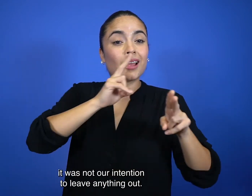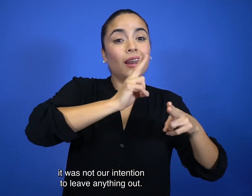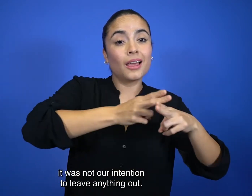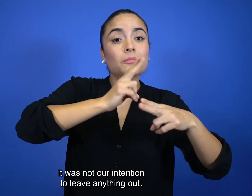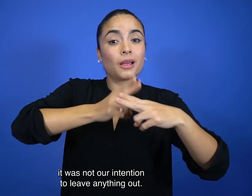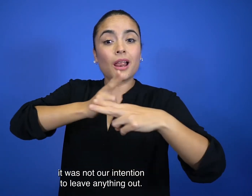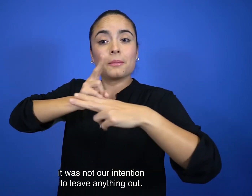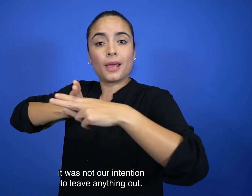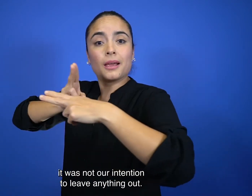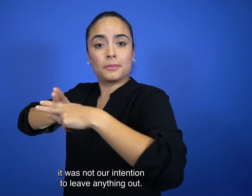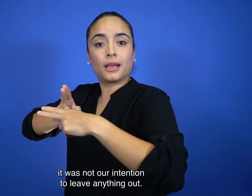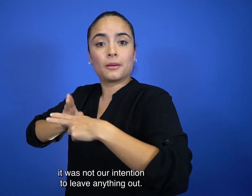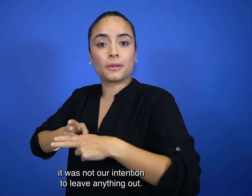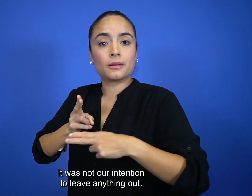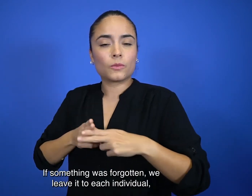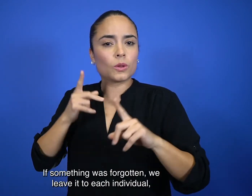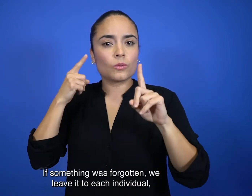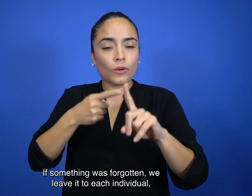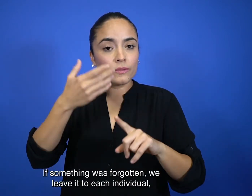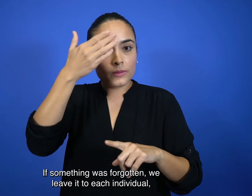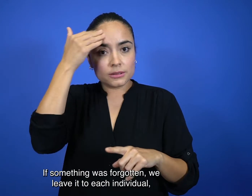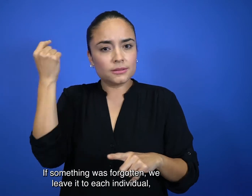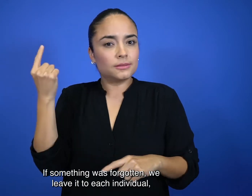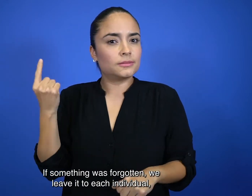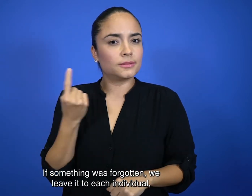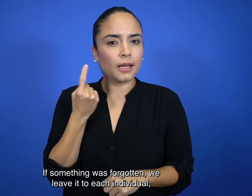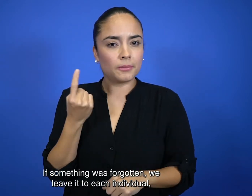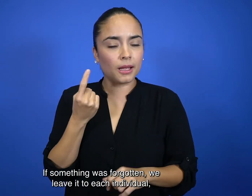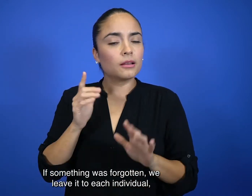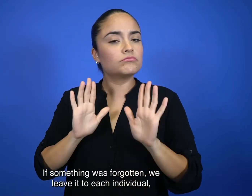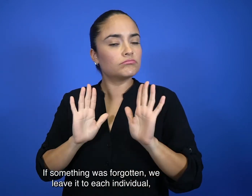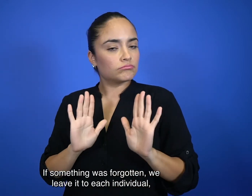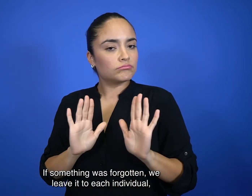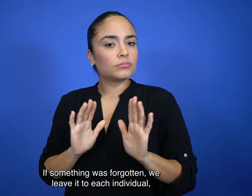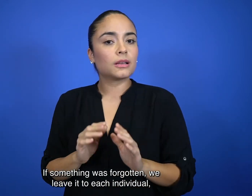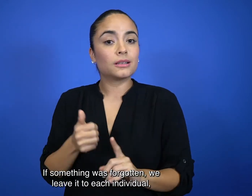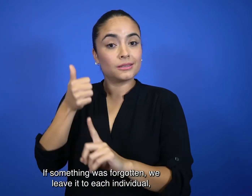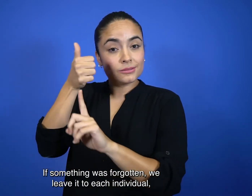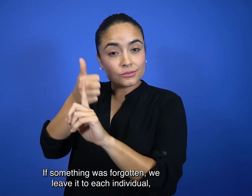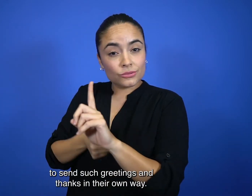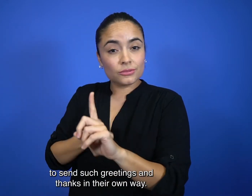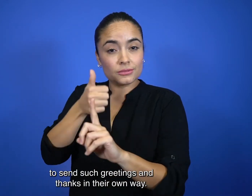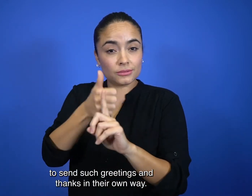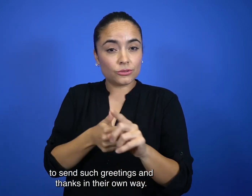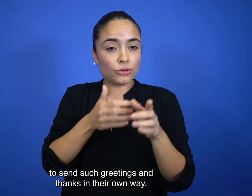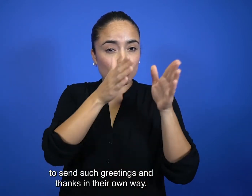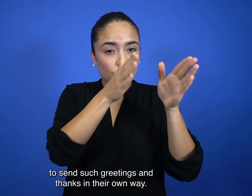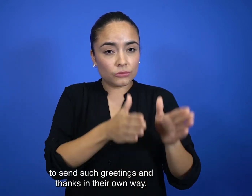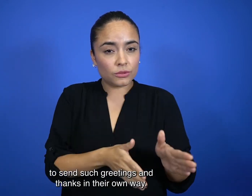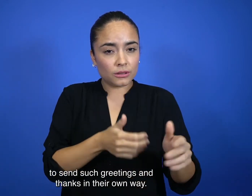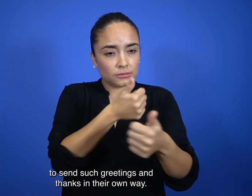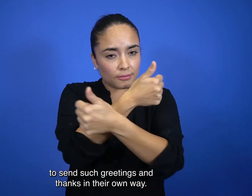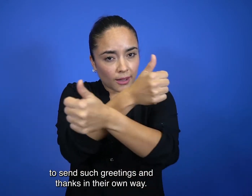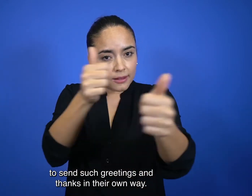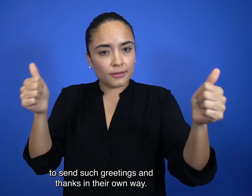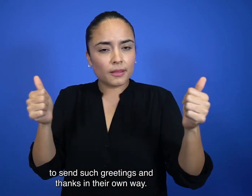intention to leave anything out. If something was forgotten, we leave it to each individual to send such greetings and thanks in their own